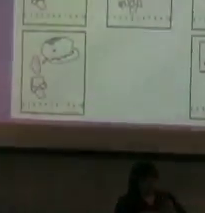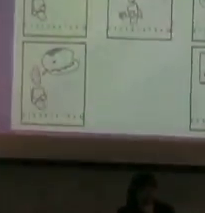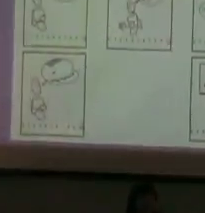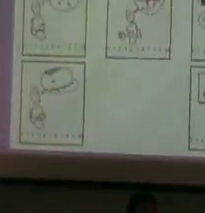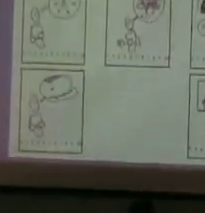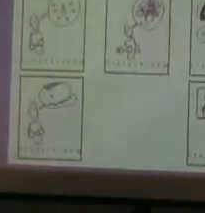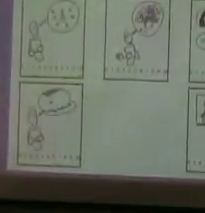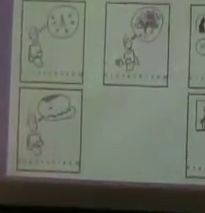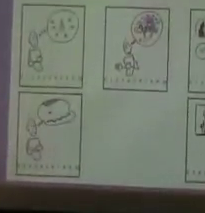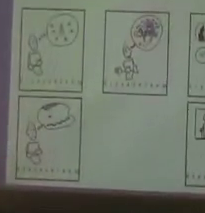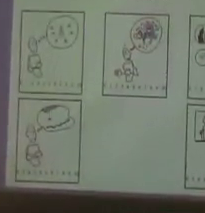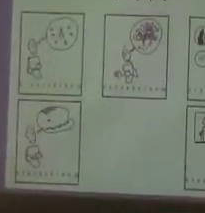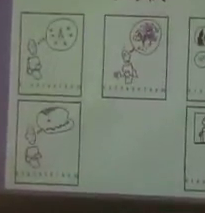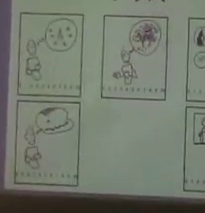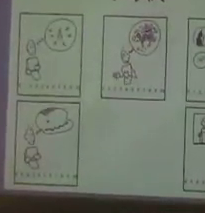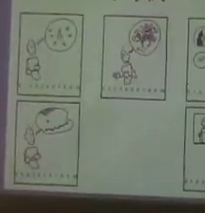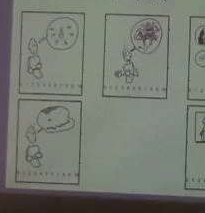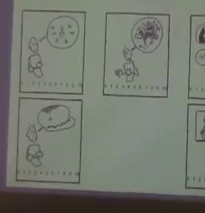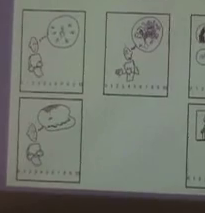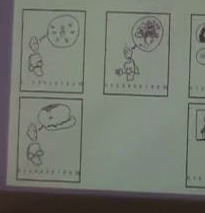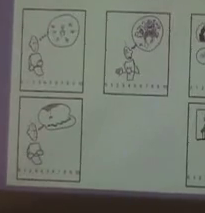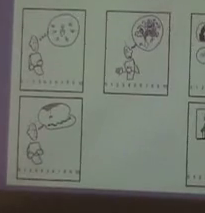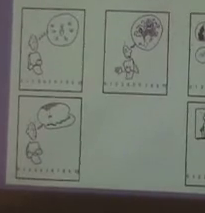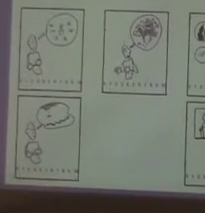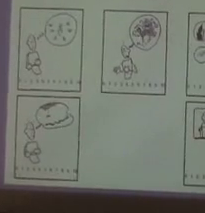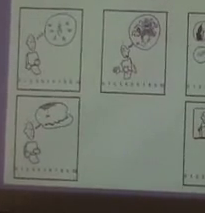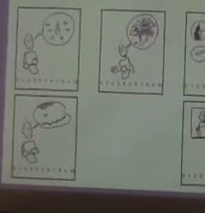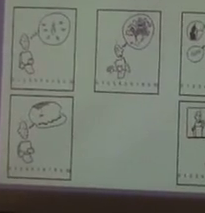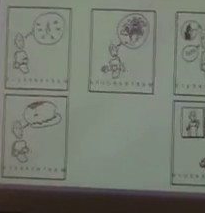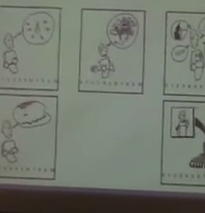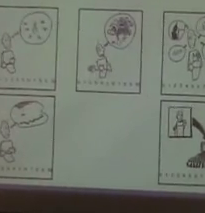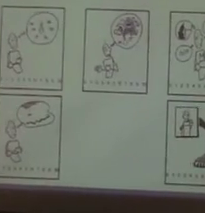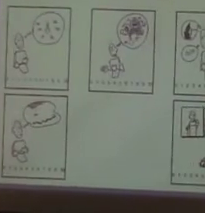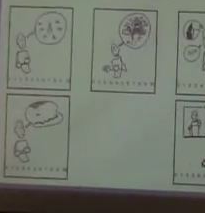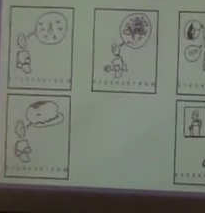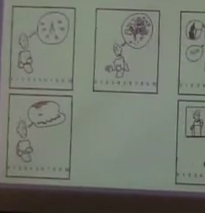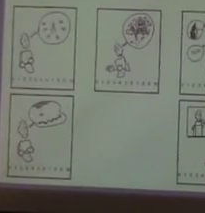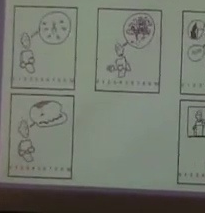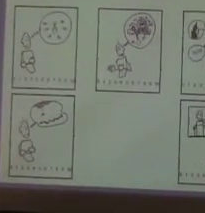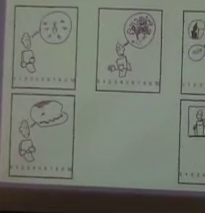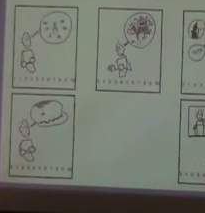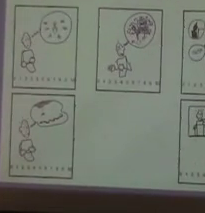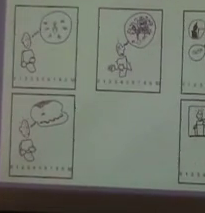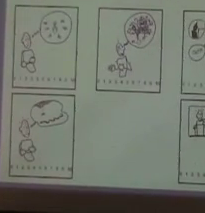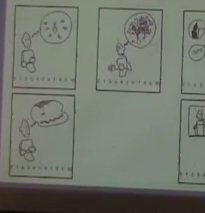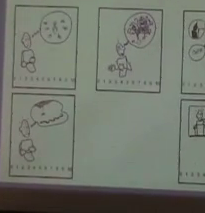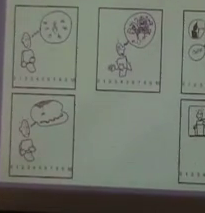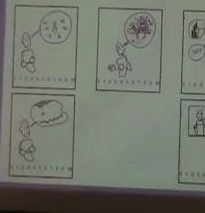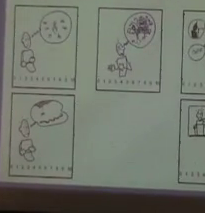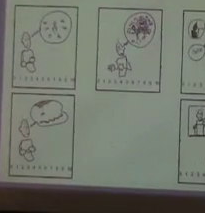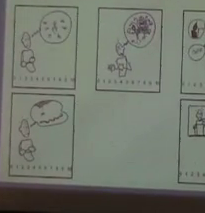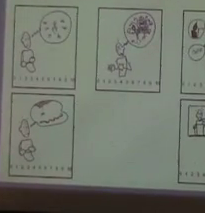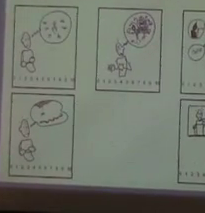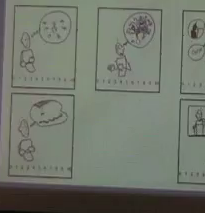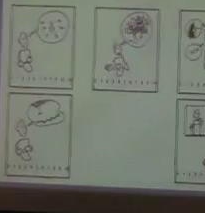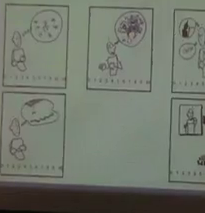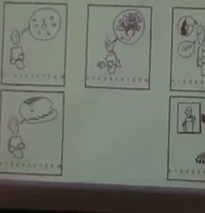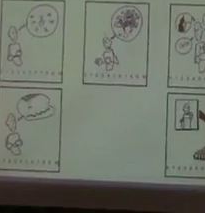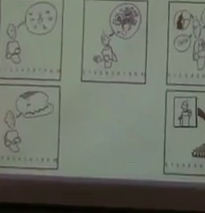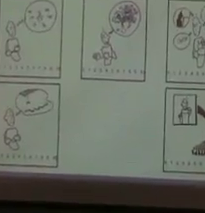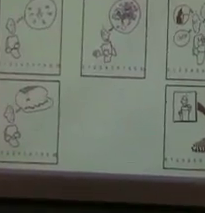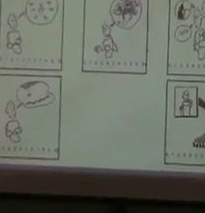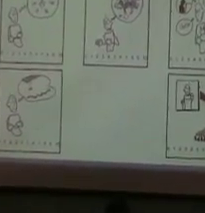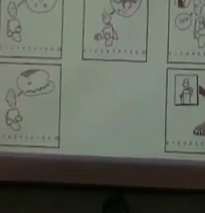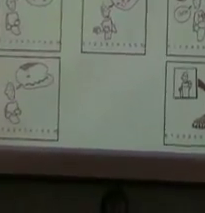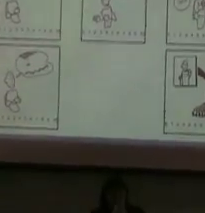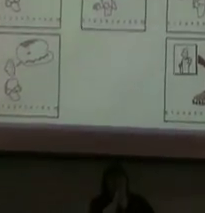another pictorial tool that we use as a check-off to see if they may have fear regarding something. These are not all the pictures, but this